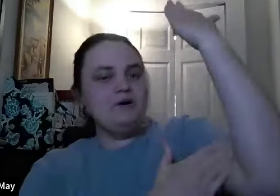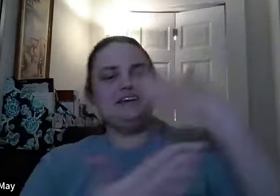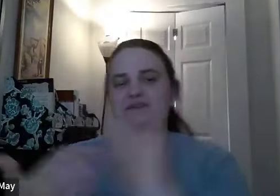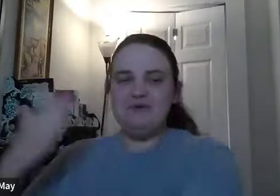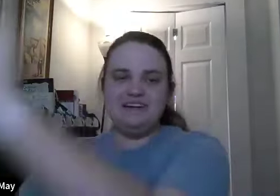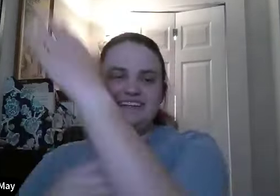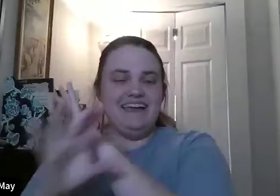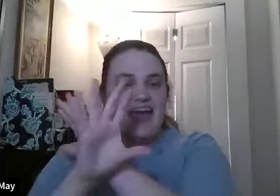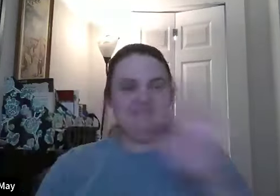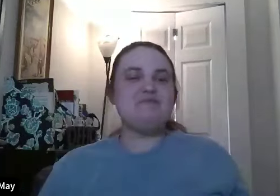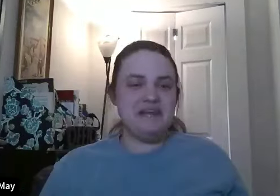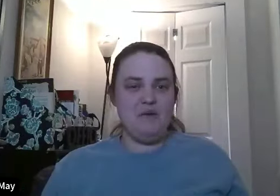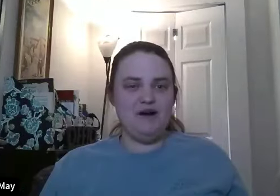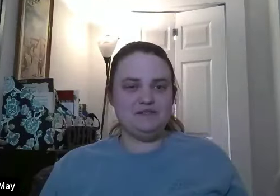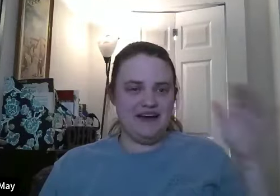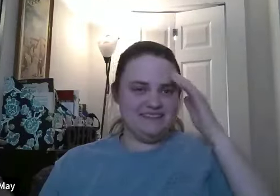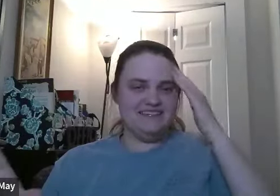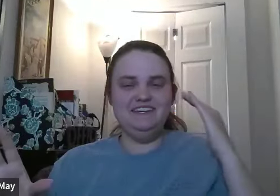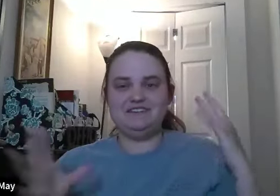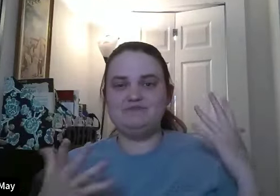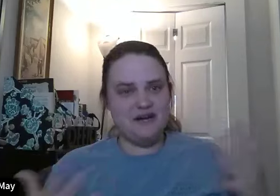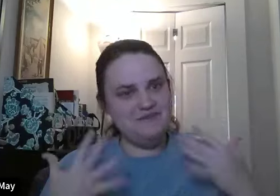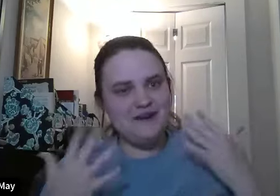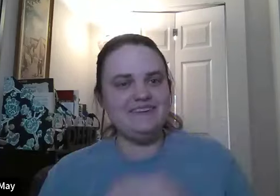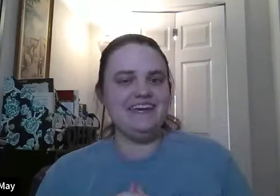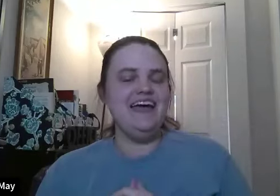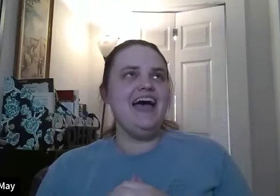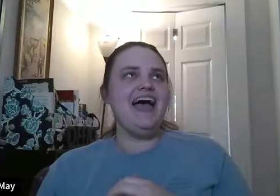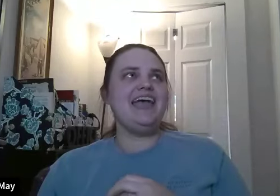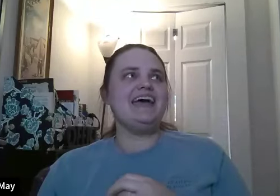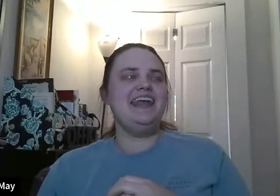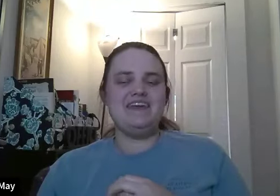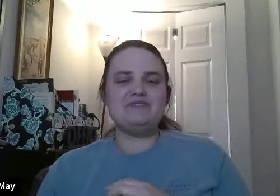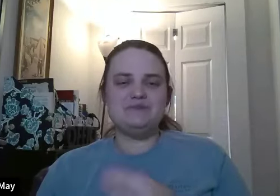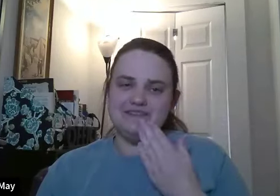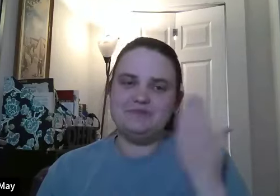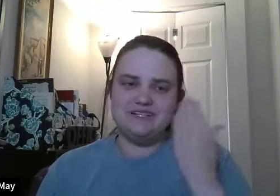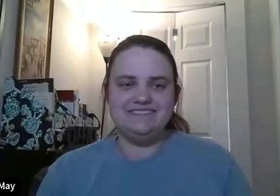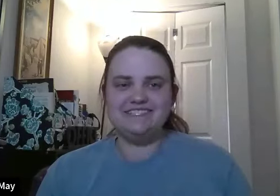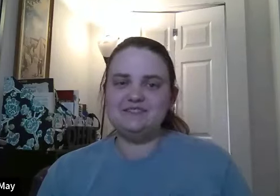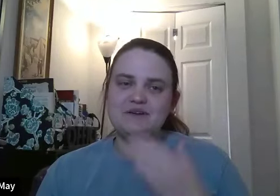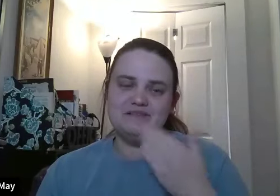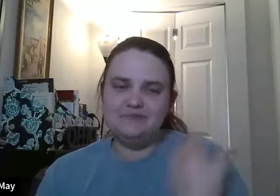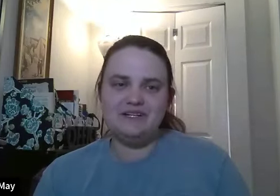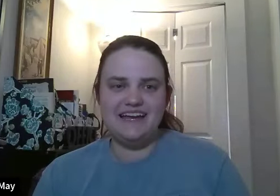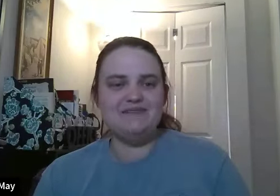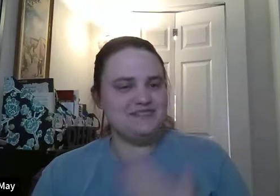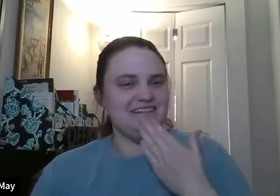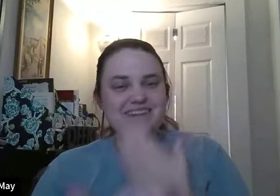morning to like everybody I walked past, you know, because I'm trying to be friendly. And they would just be like, good morning, just a little small, like, good morning. And I'm just like,